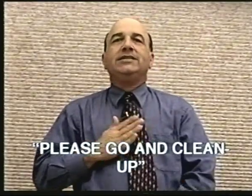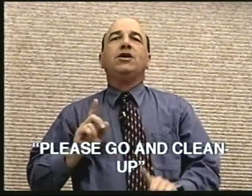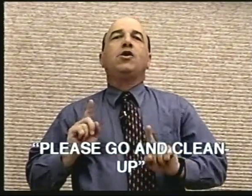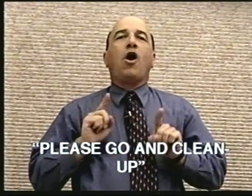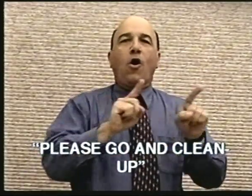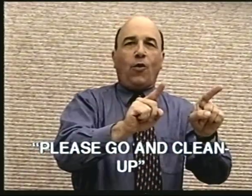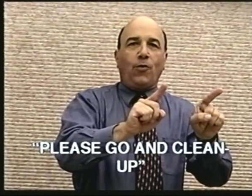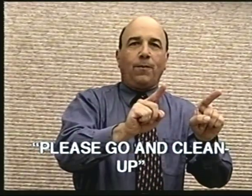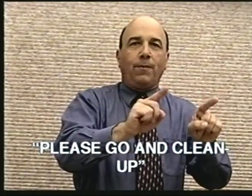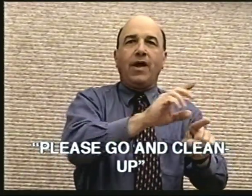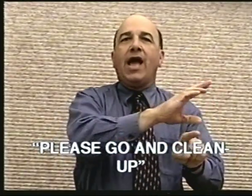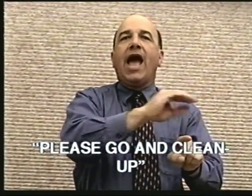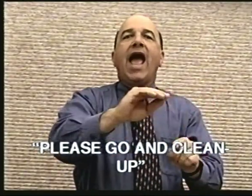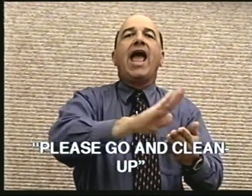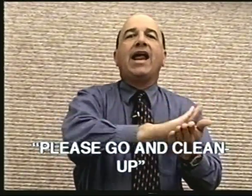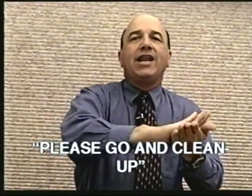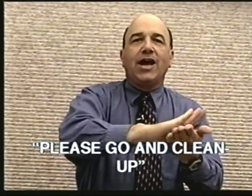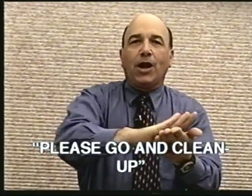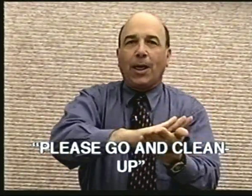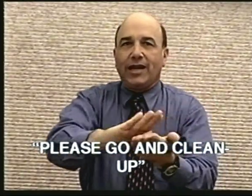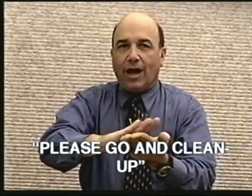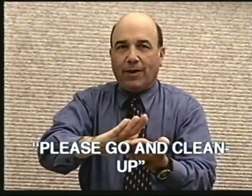Please go and clean up.